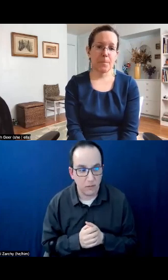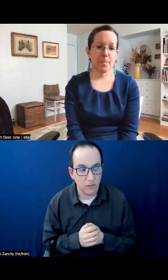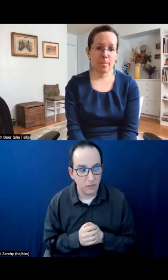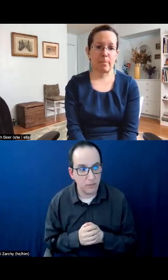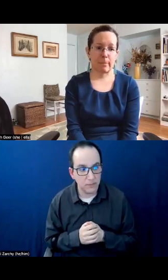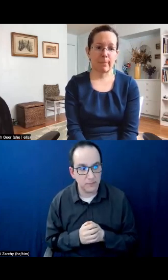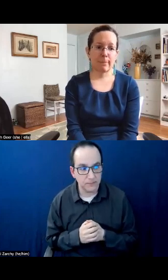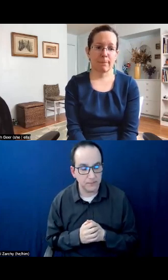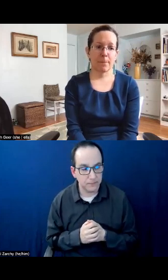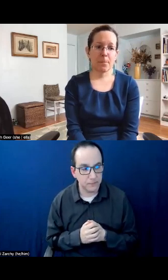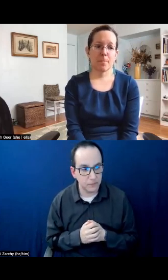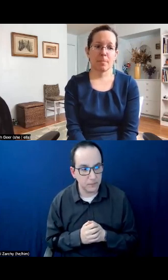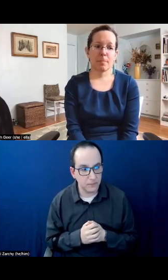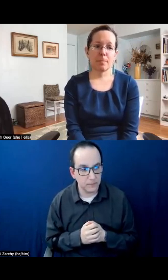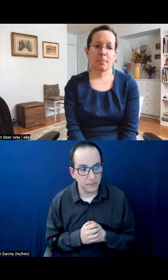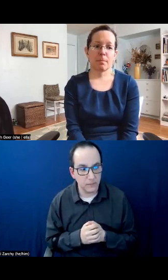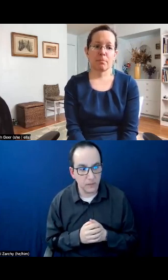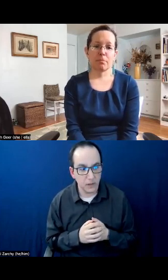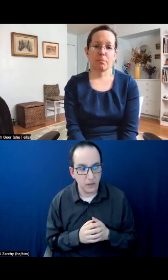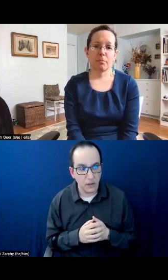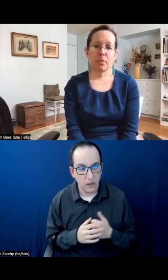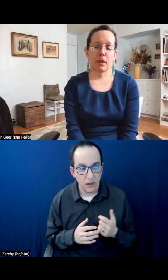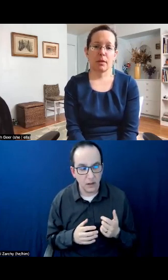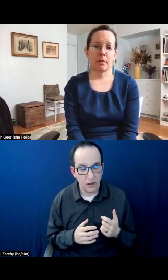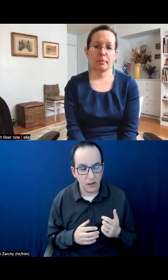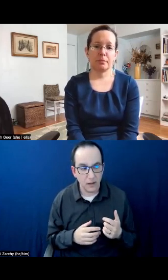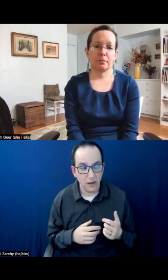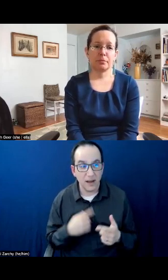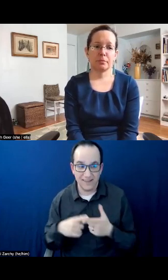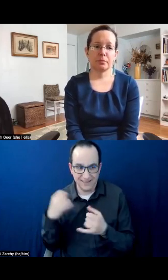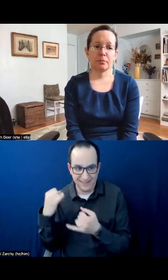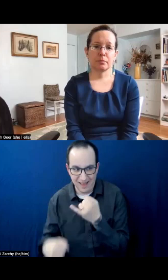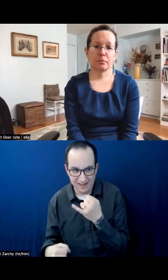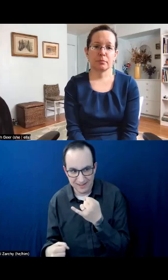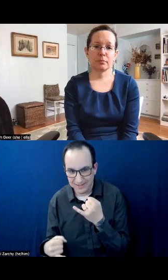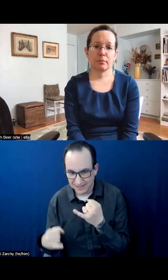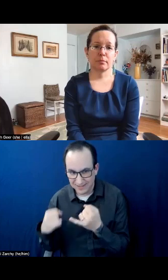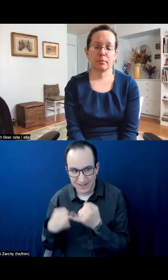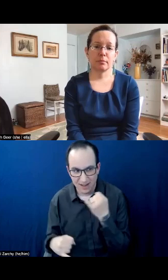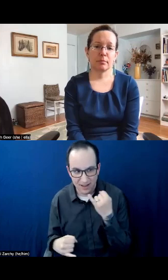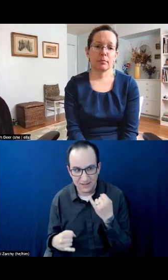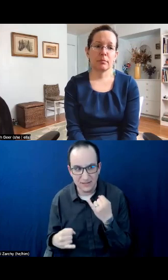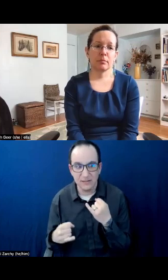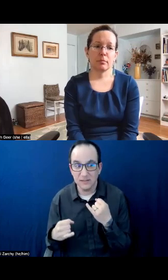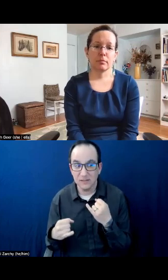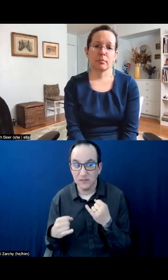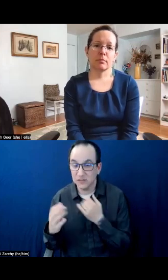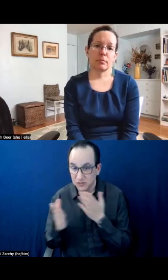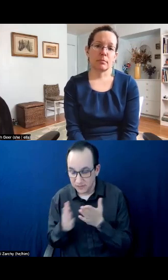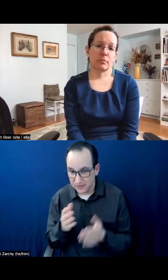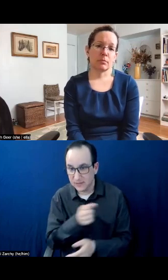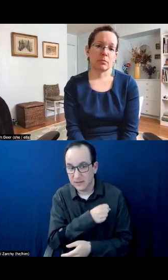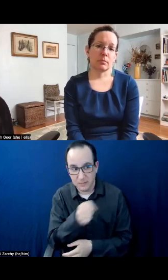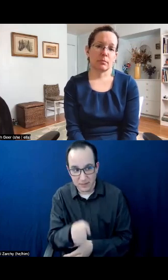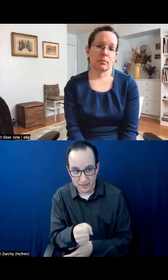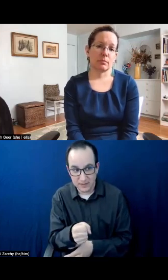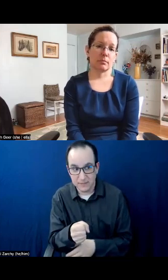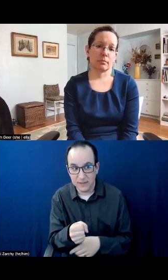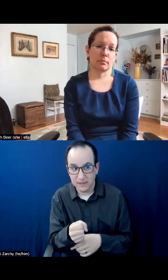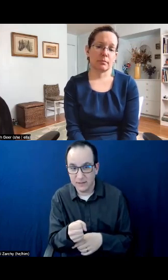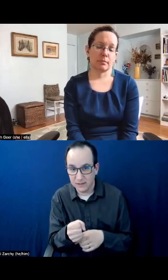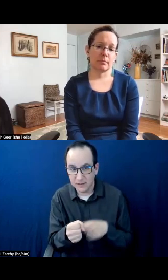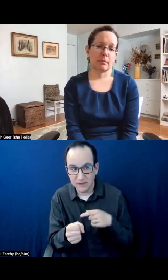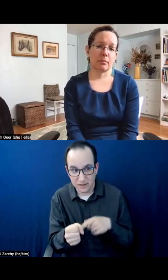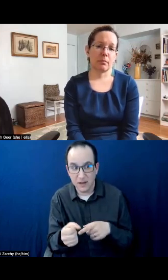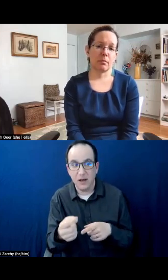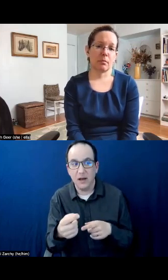go into a specific placement or use a specific curriculum? Which will lead you to the last part here of